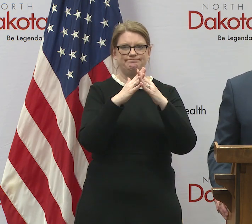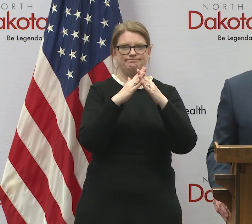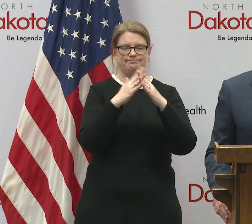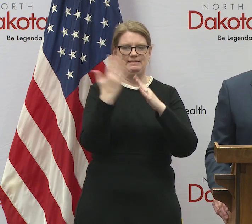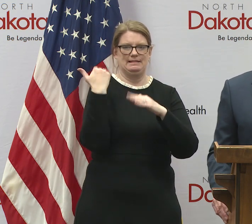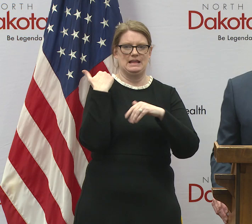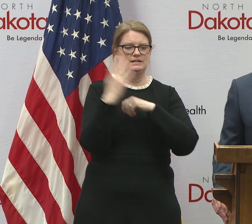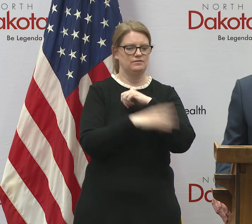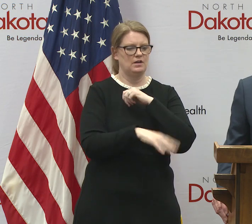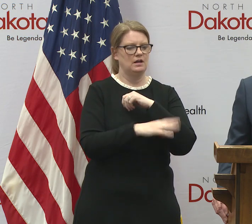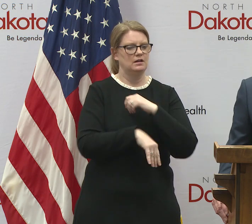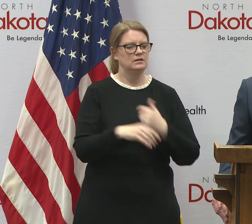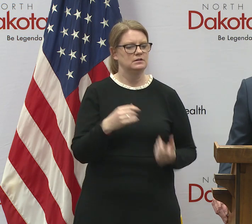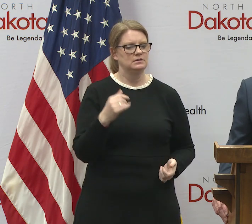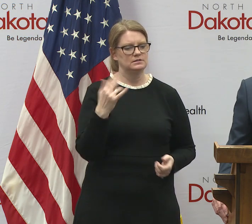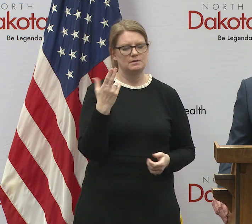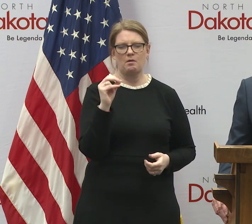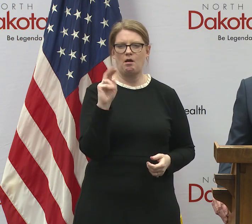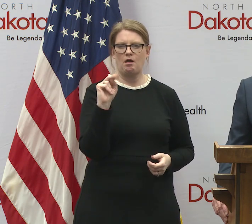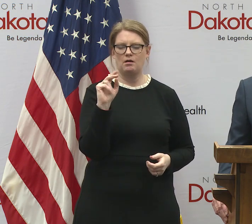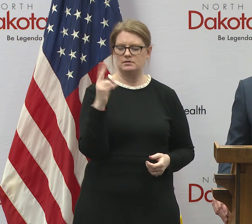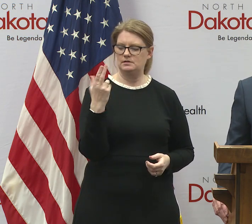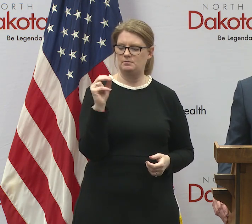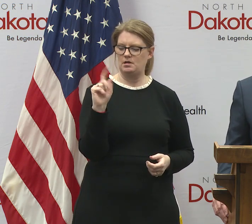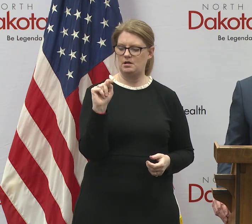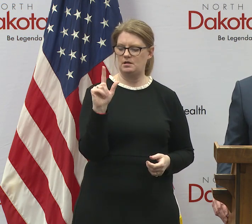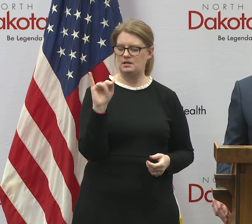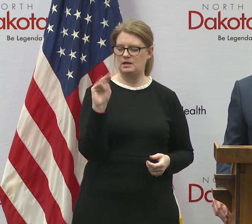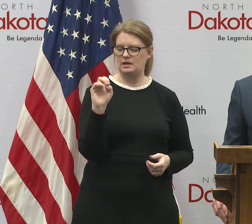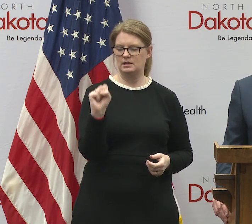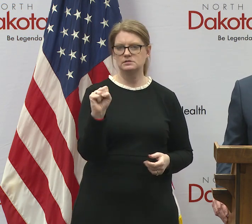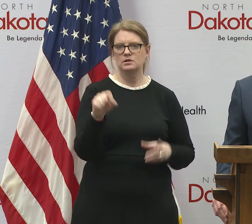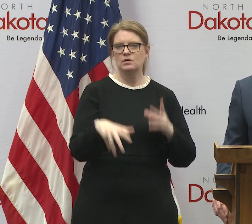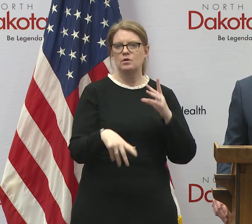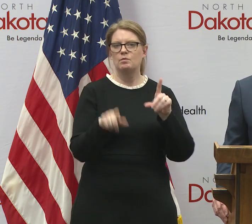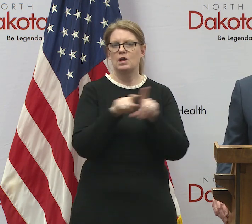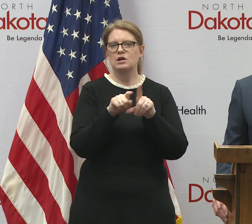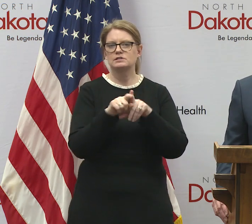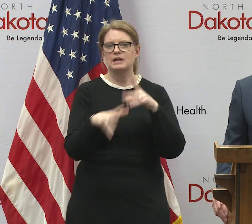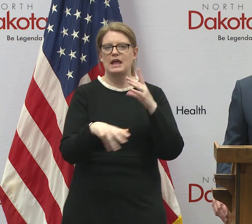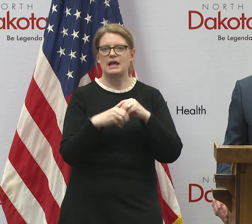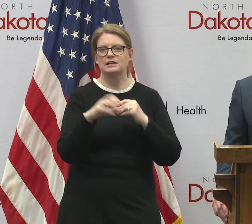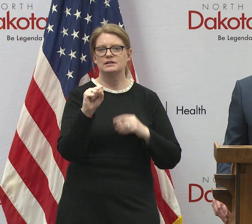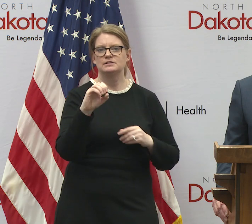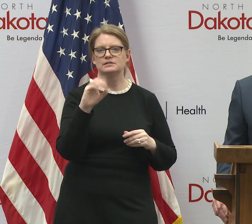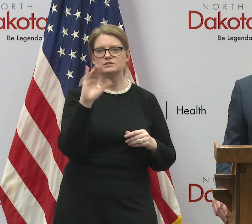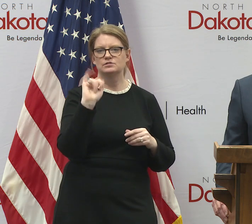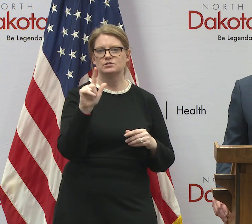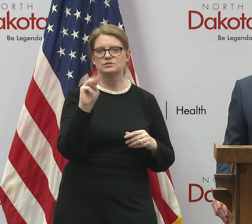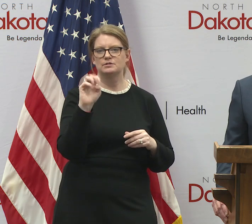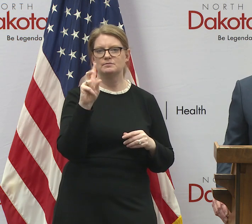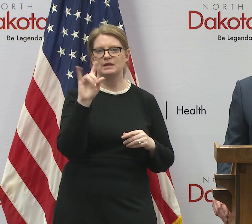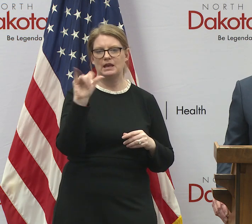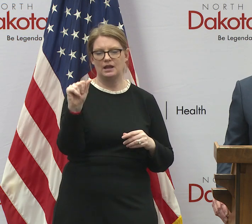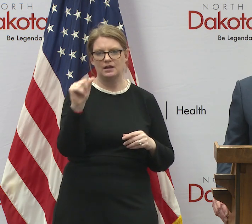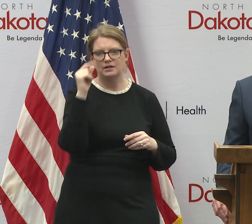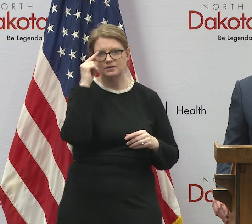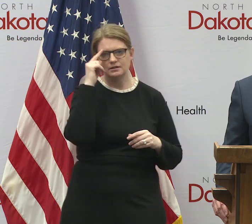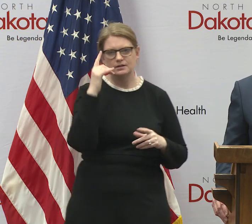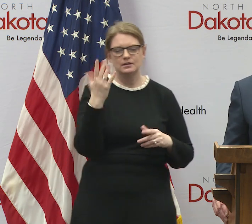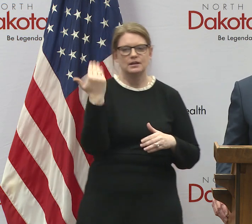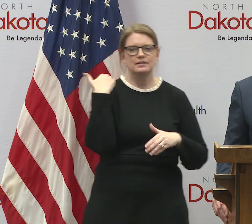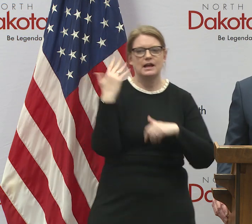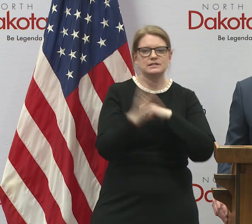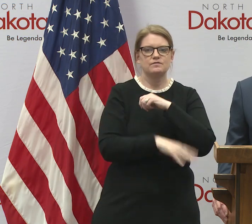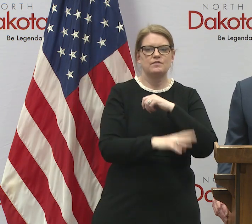some hotlines, and we'll put this up on social media as well, and the websites. But we launched last